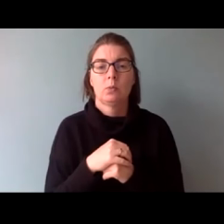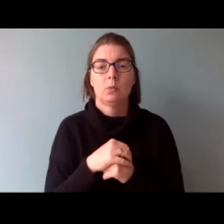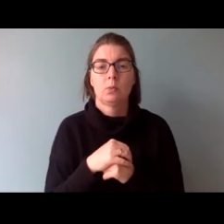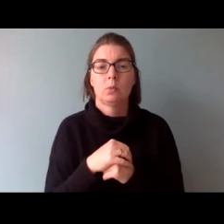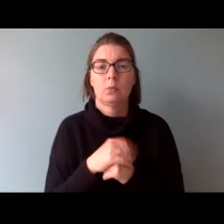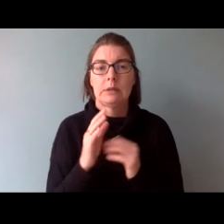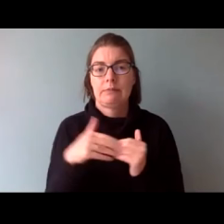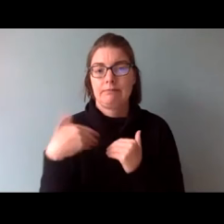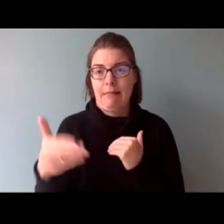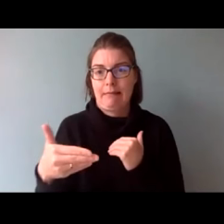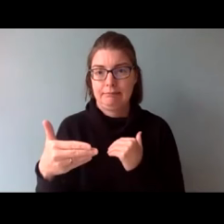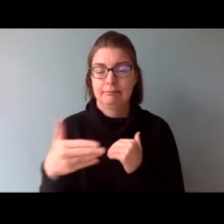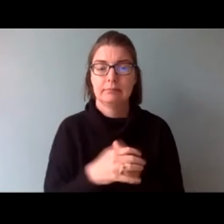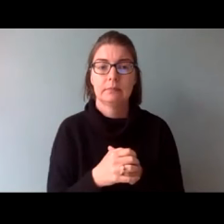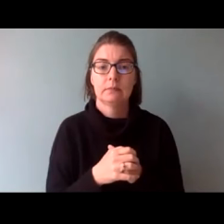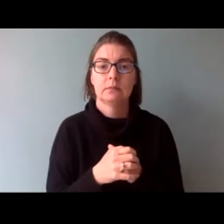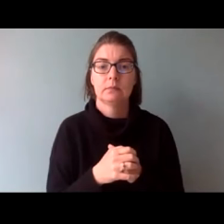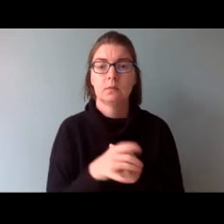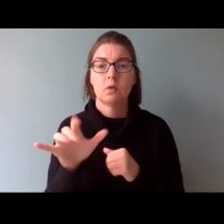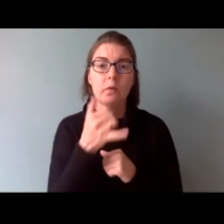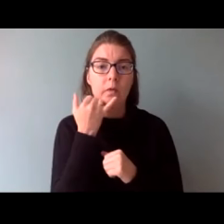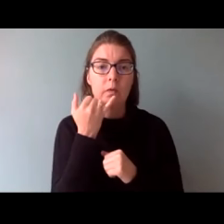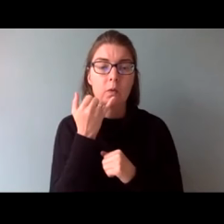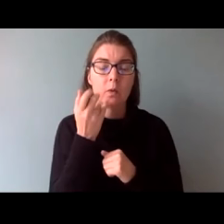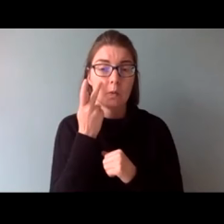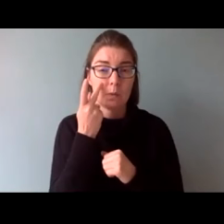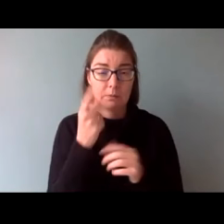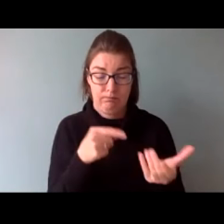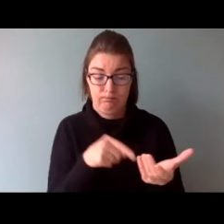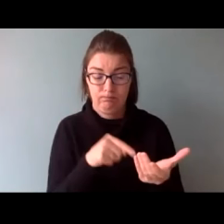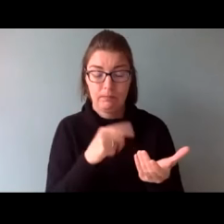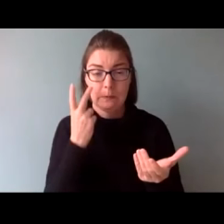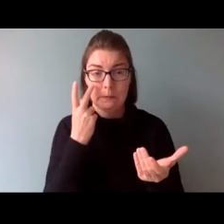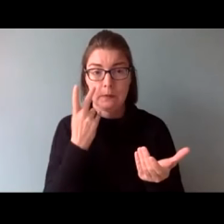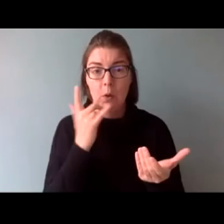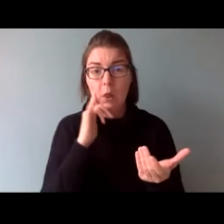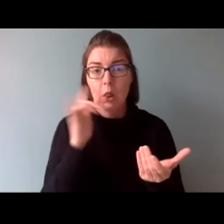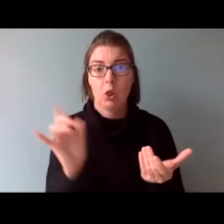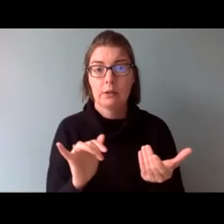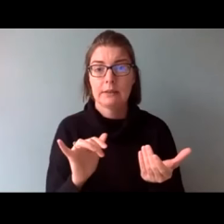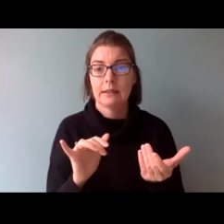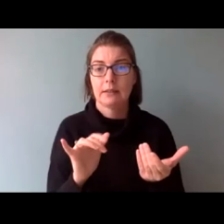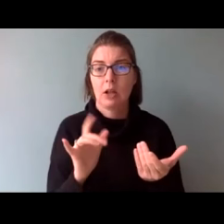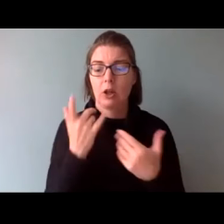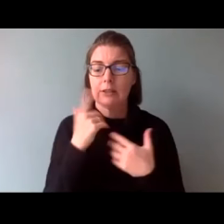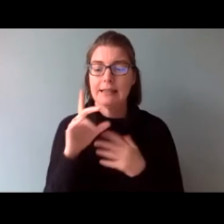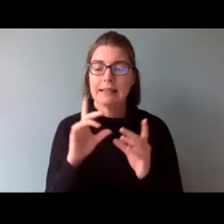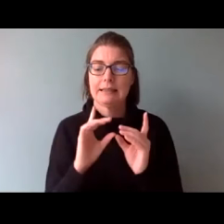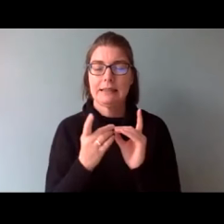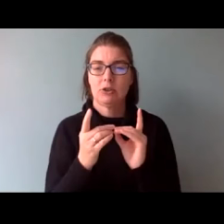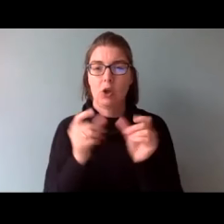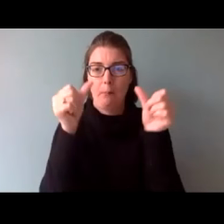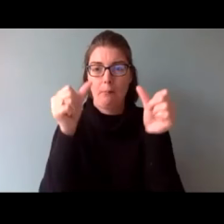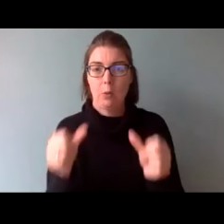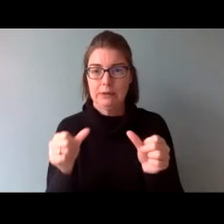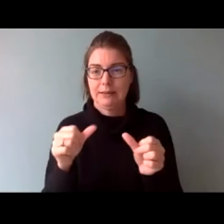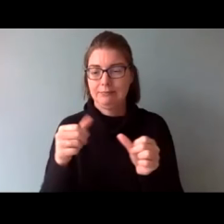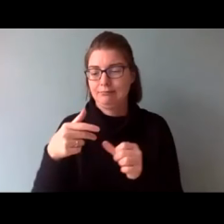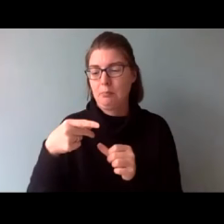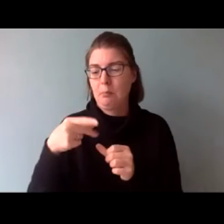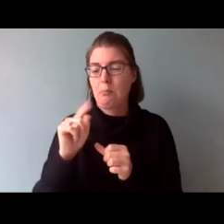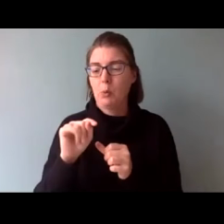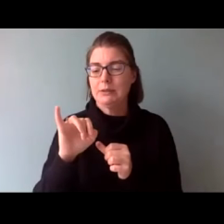press next here, and on your phone you'll see what kind of looks like almost like a digital post-it note. And just